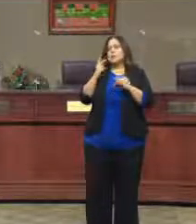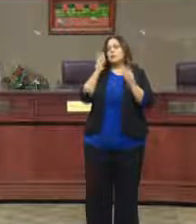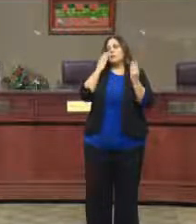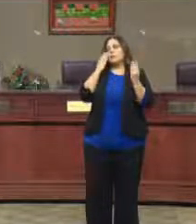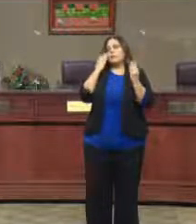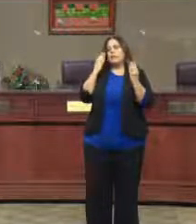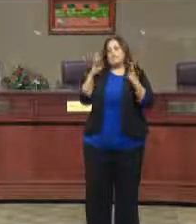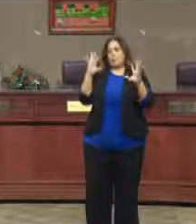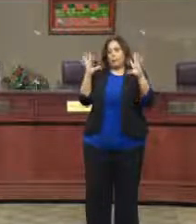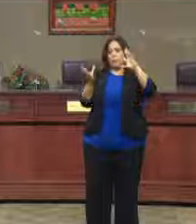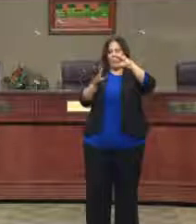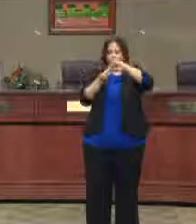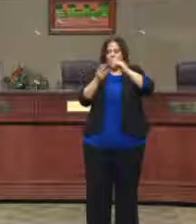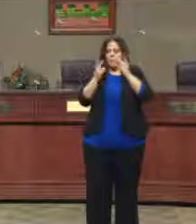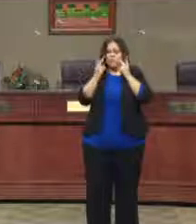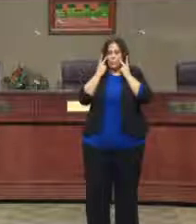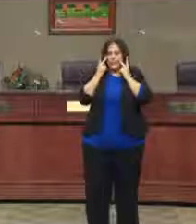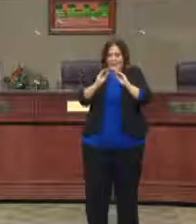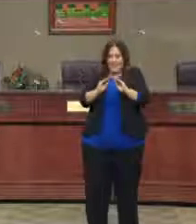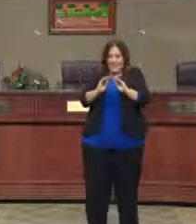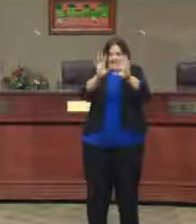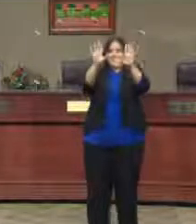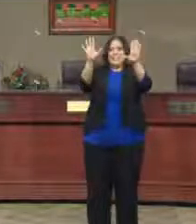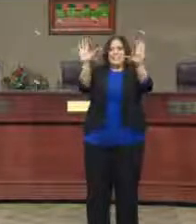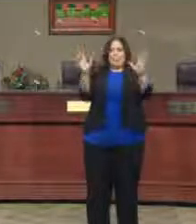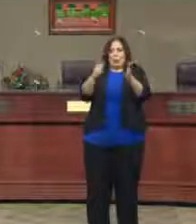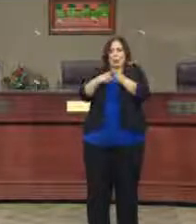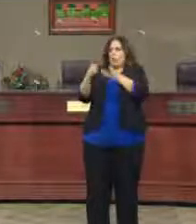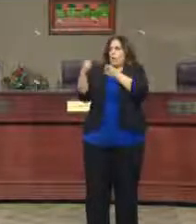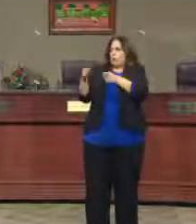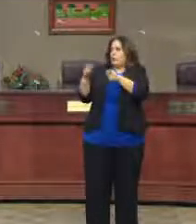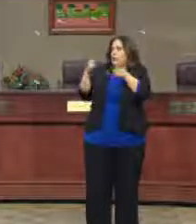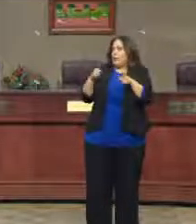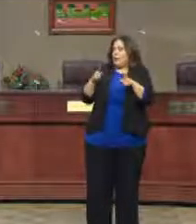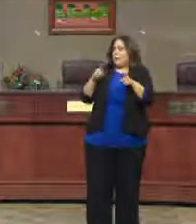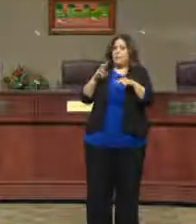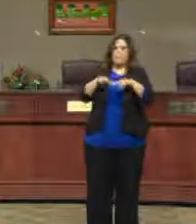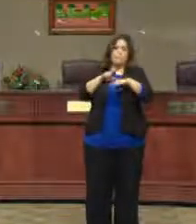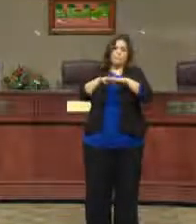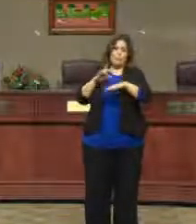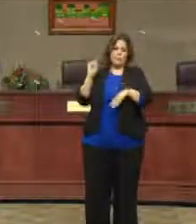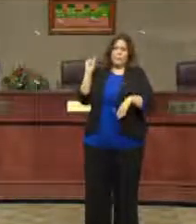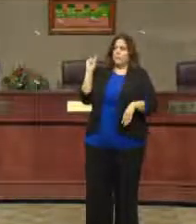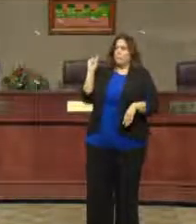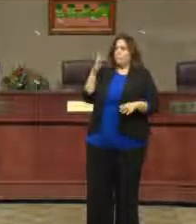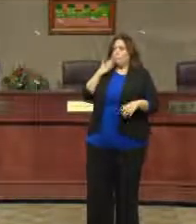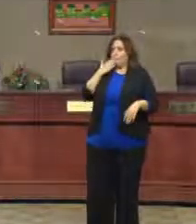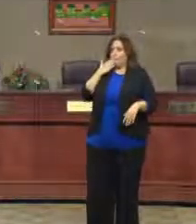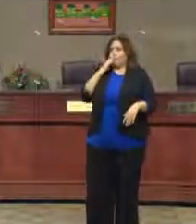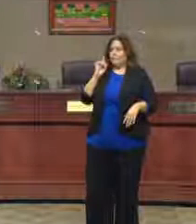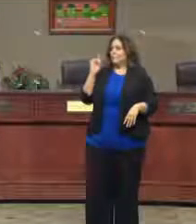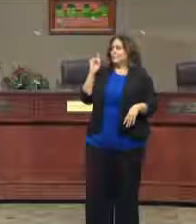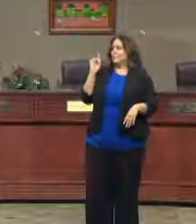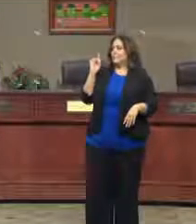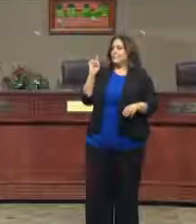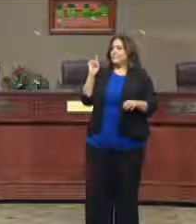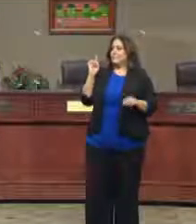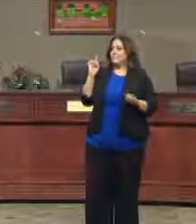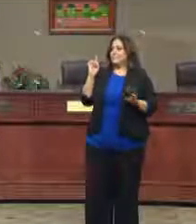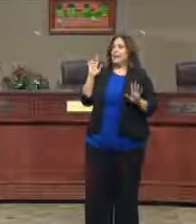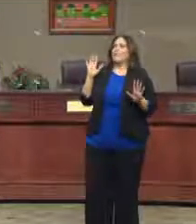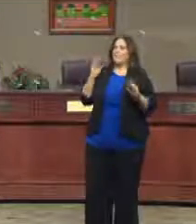can clearly see what the trends are. And of course you have here, okay, thank